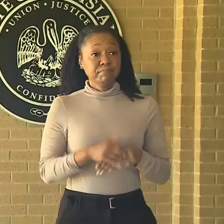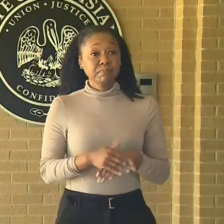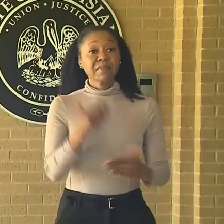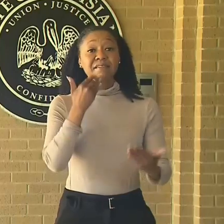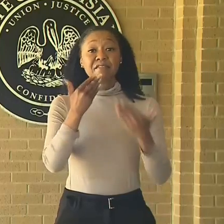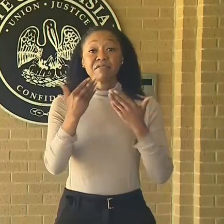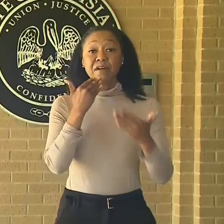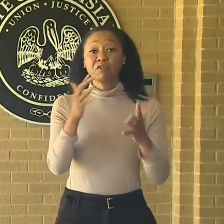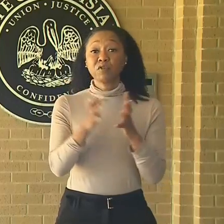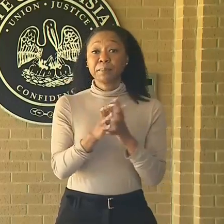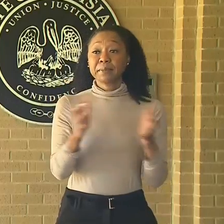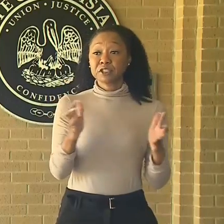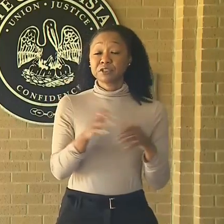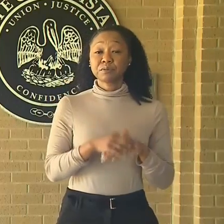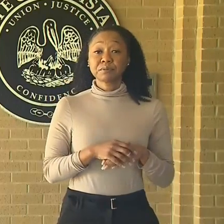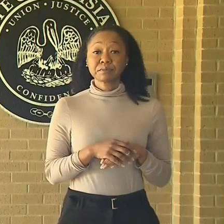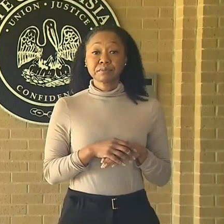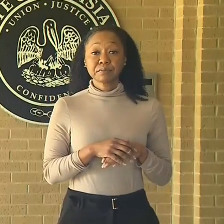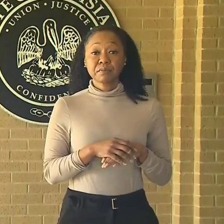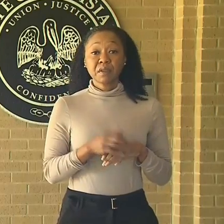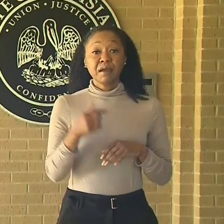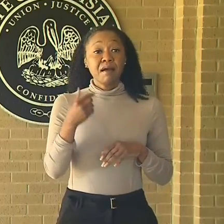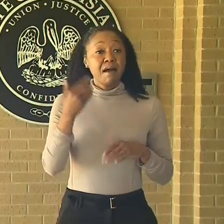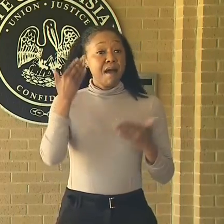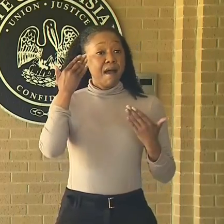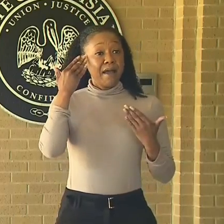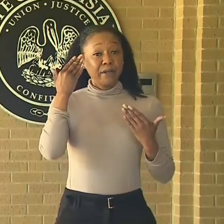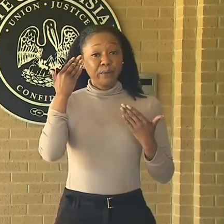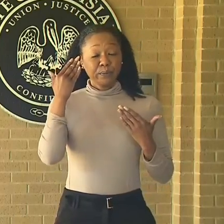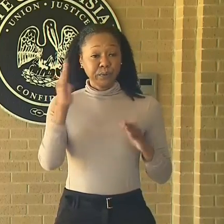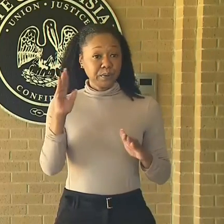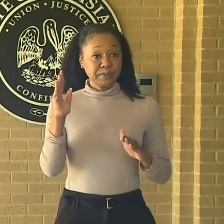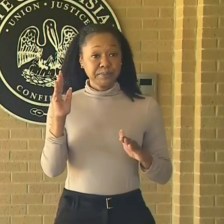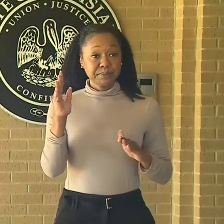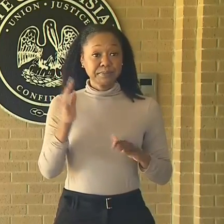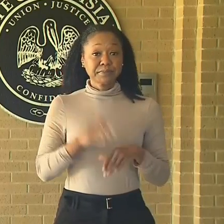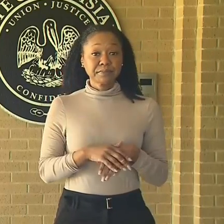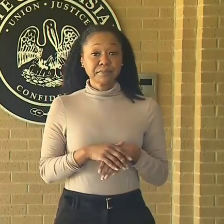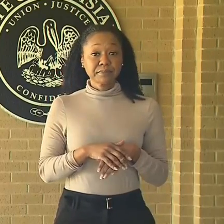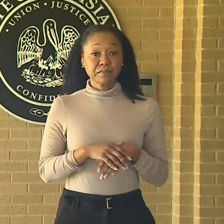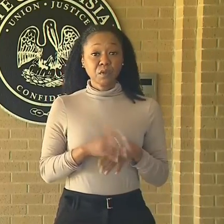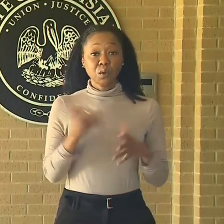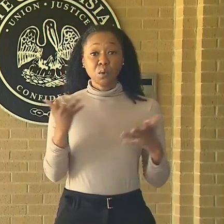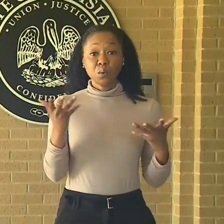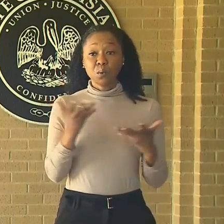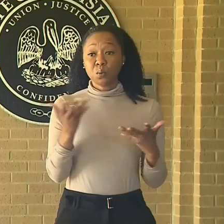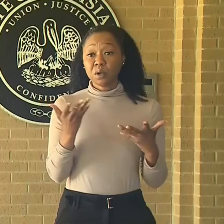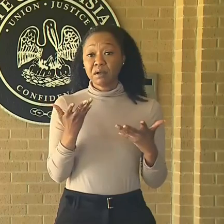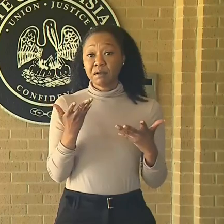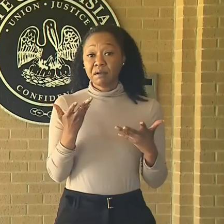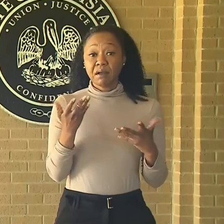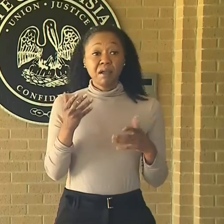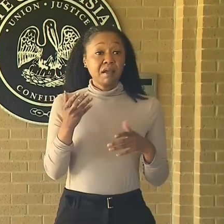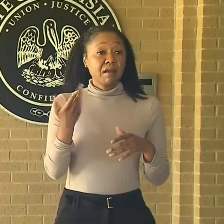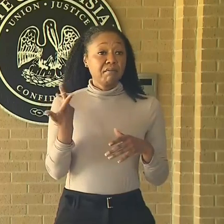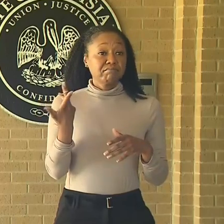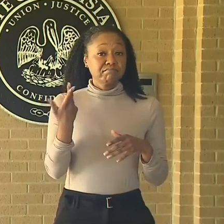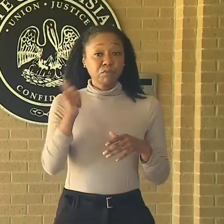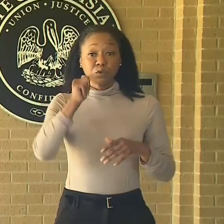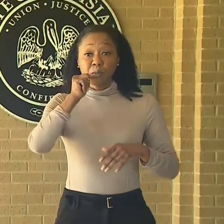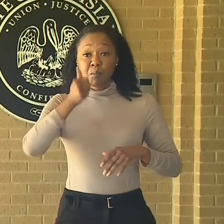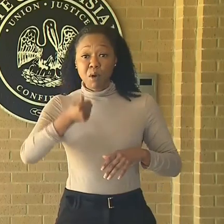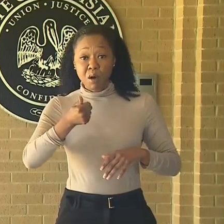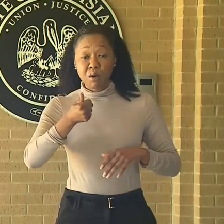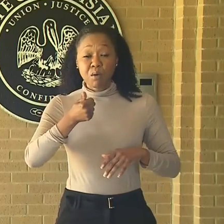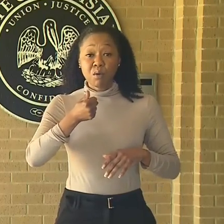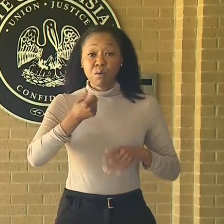Look, thank you all very much. I don't know what the press availability will be tomorrow. It